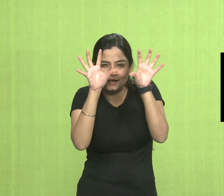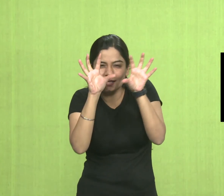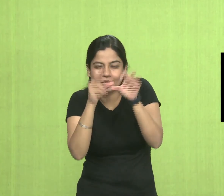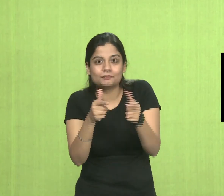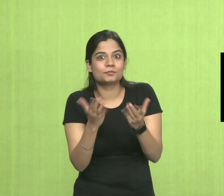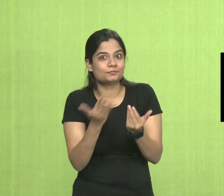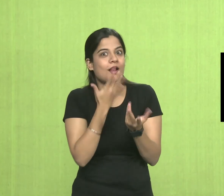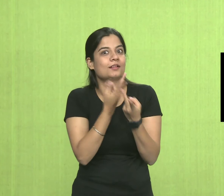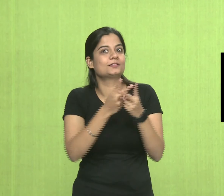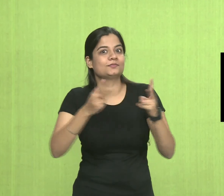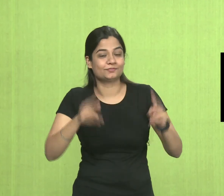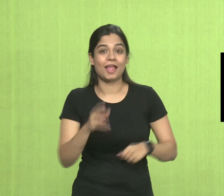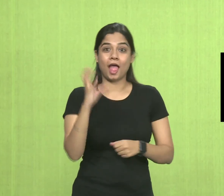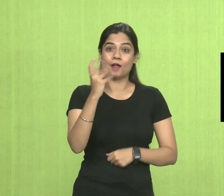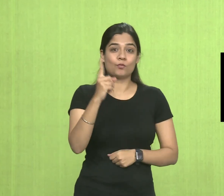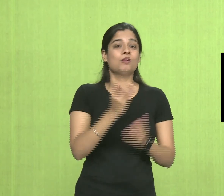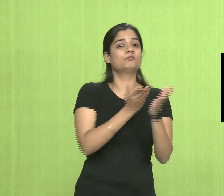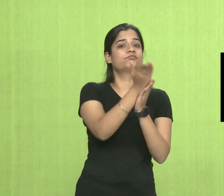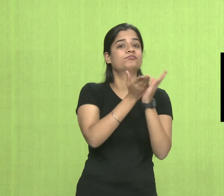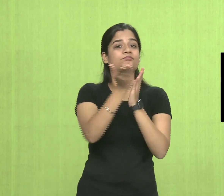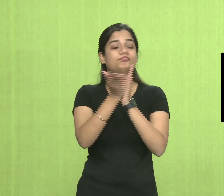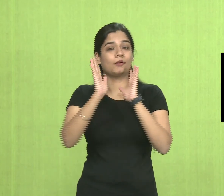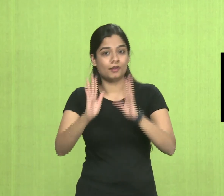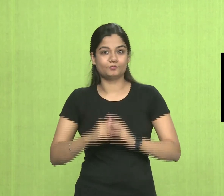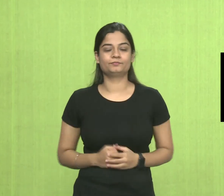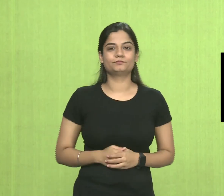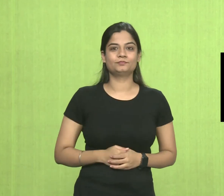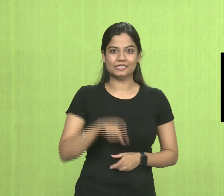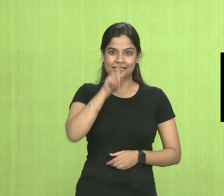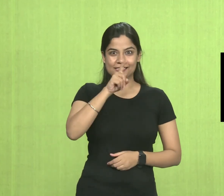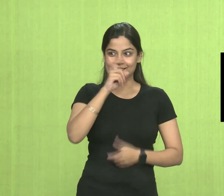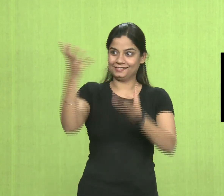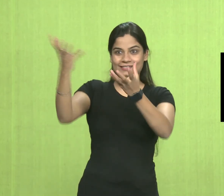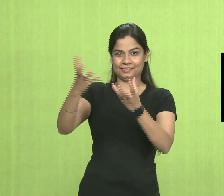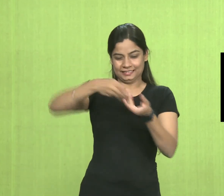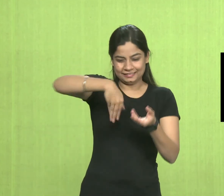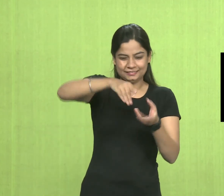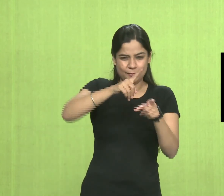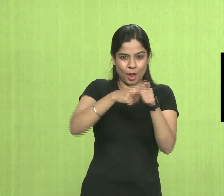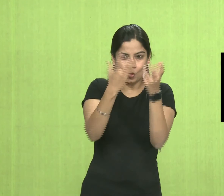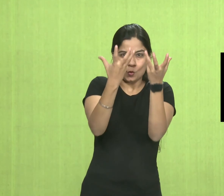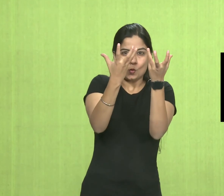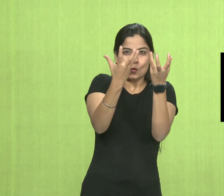in color. The color changes. For every vegetable or fruit or chicken that you